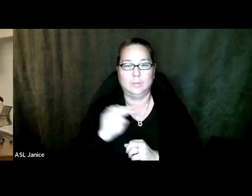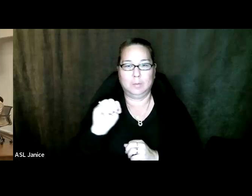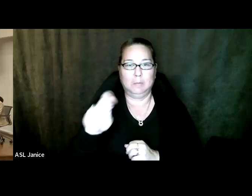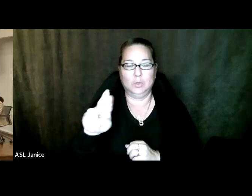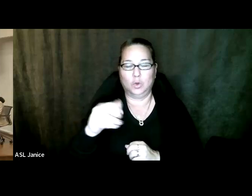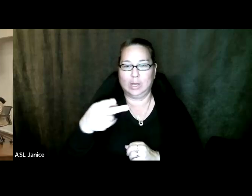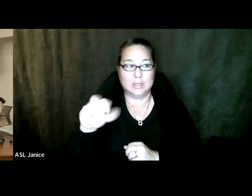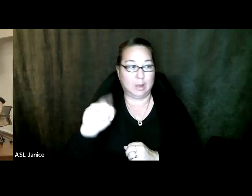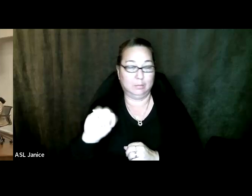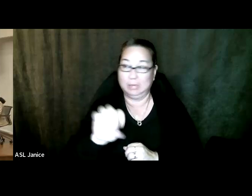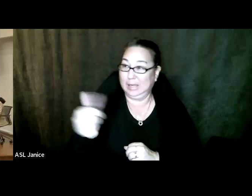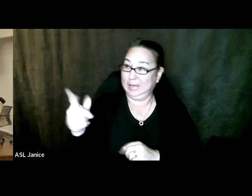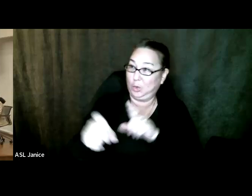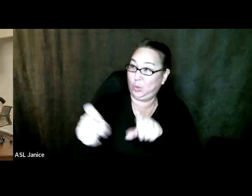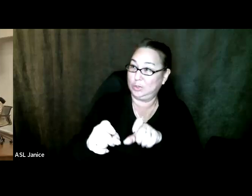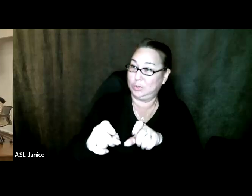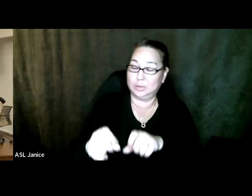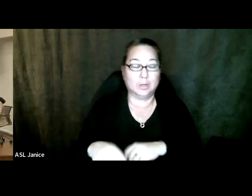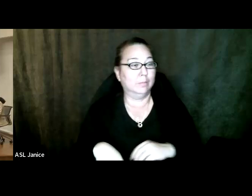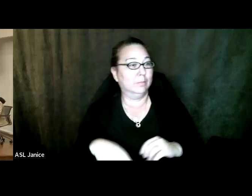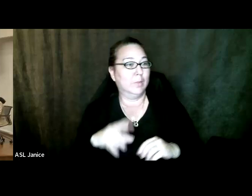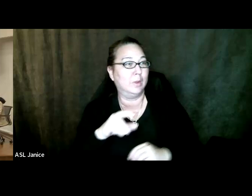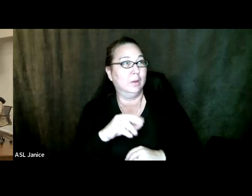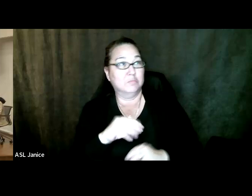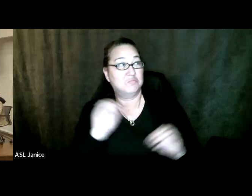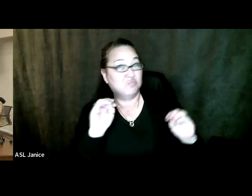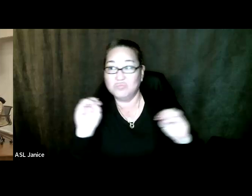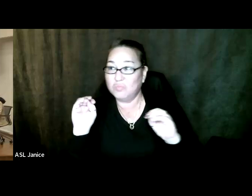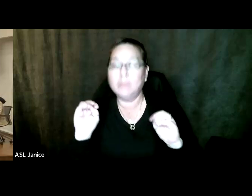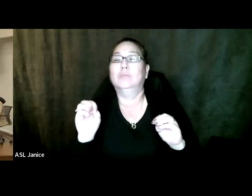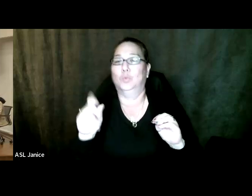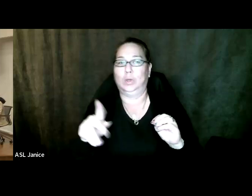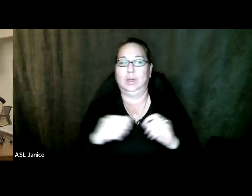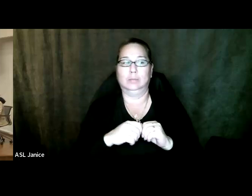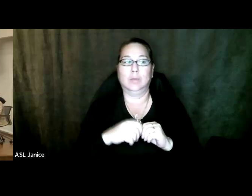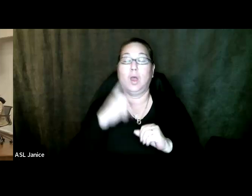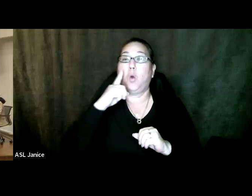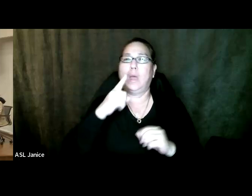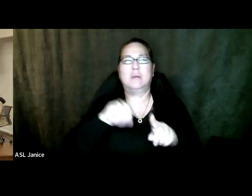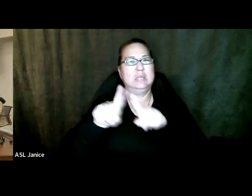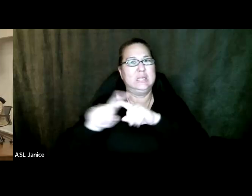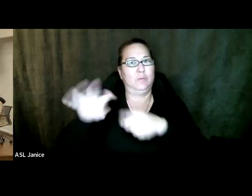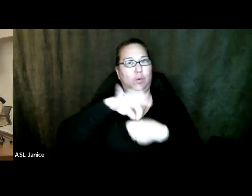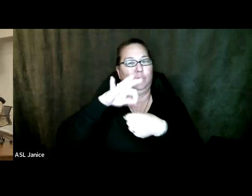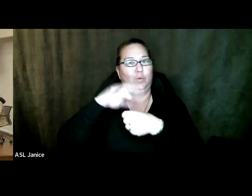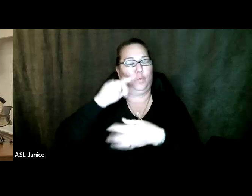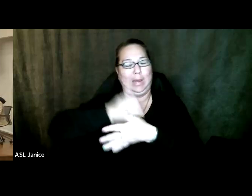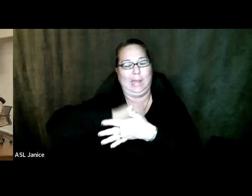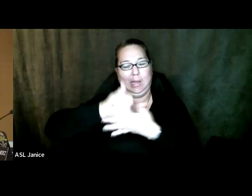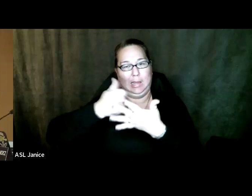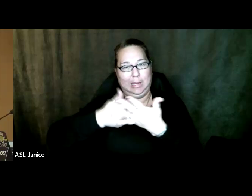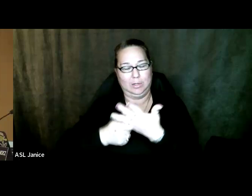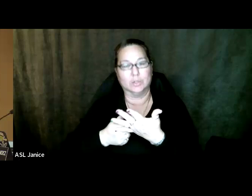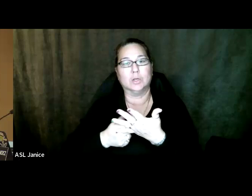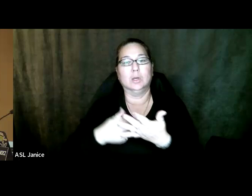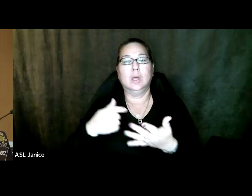Well, okay, the committee will now take a series of votes, one on each item. If there are no further questions, I'll now entertain a motion to